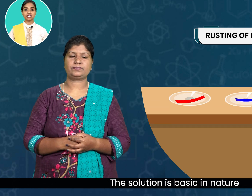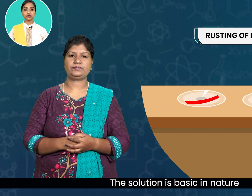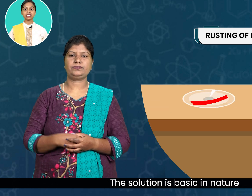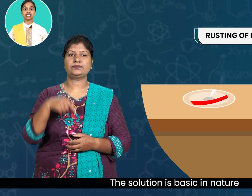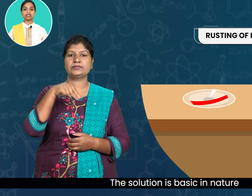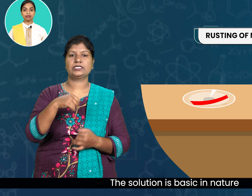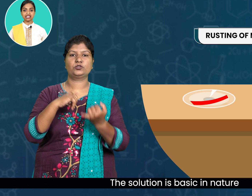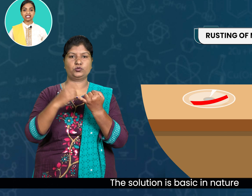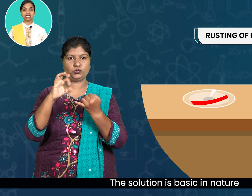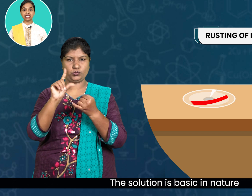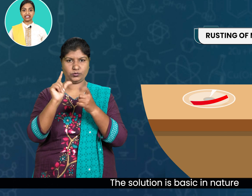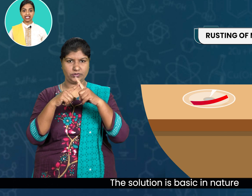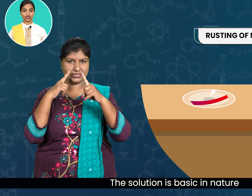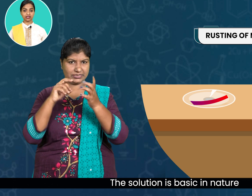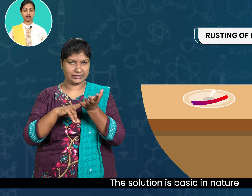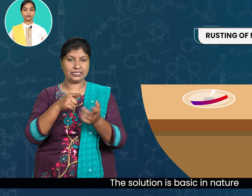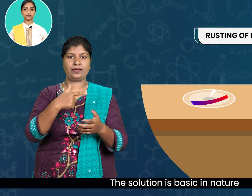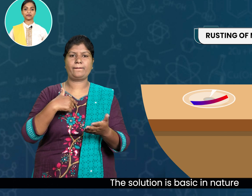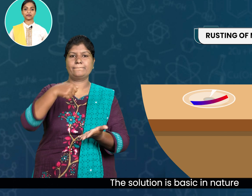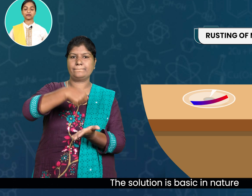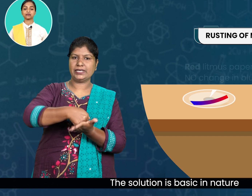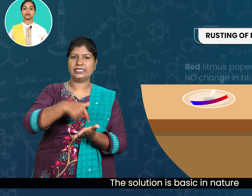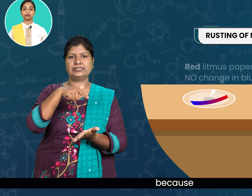The solution is basic in nature